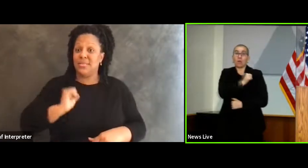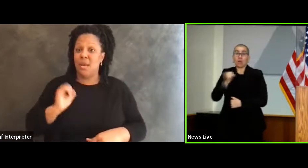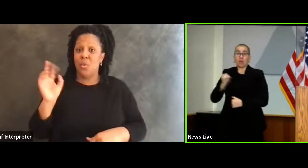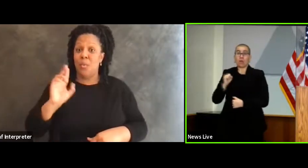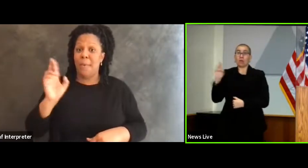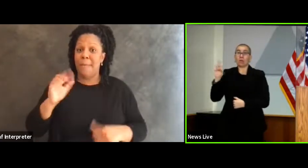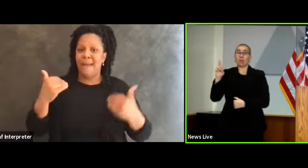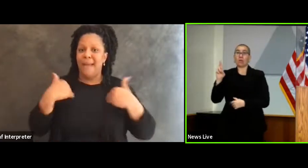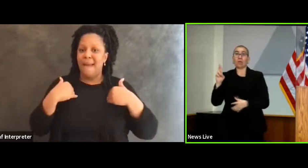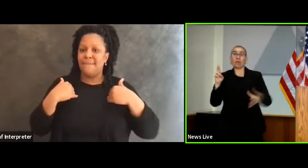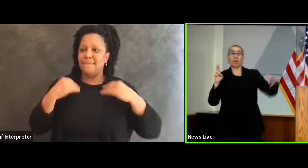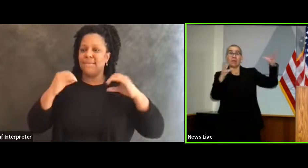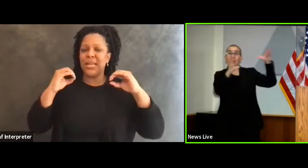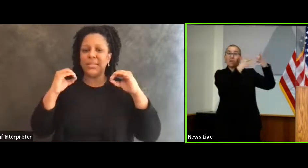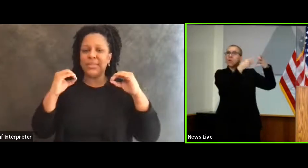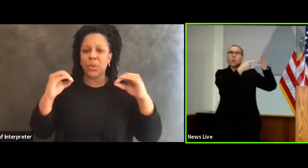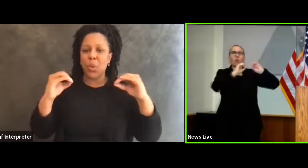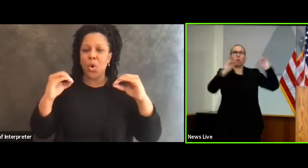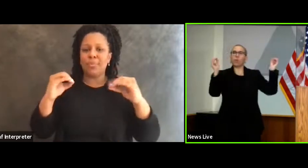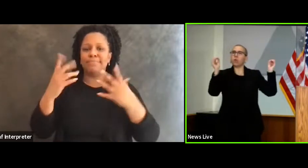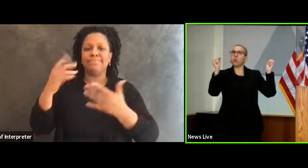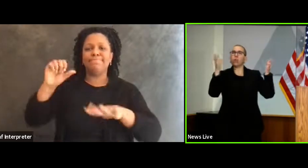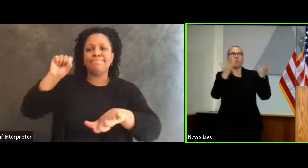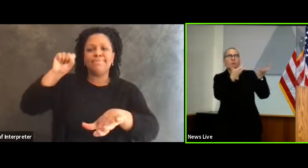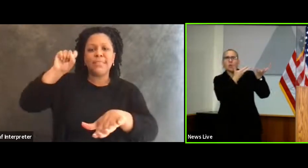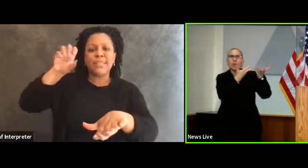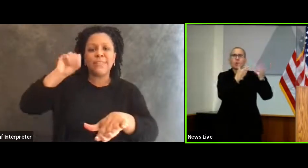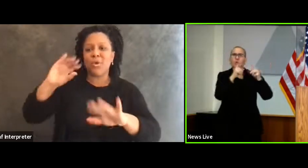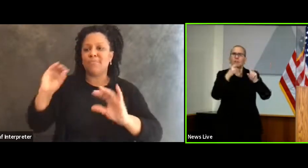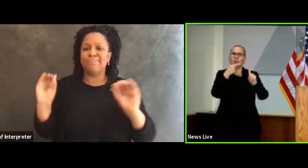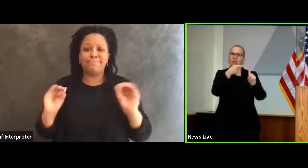reform, with just over 2 weeks left in this year's session.